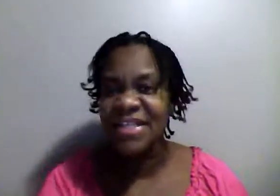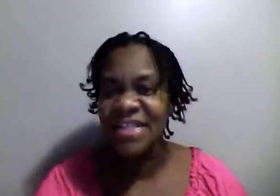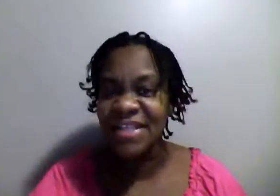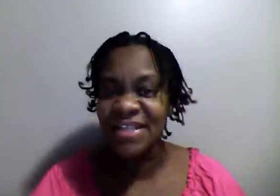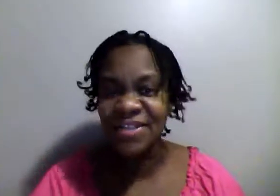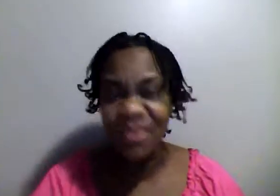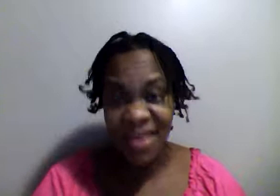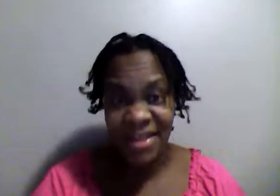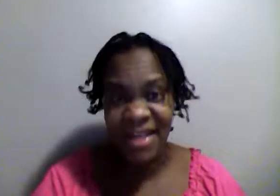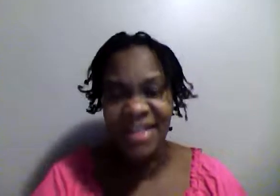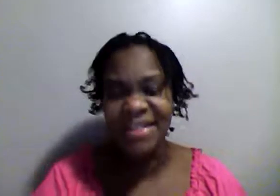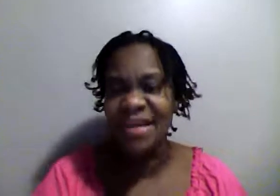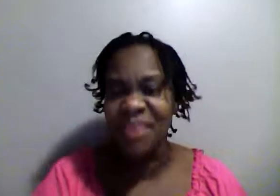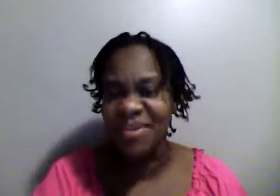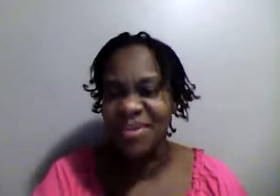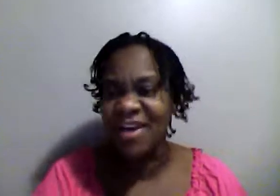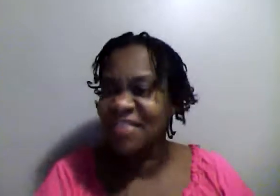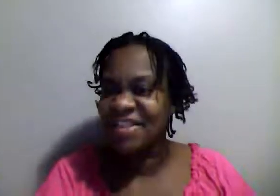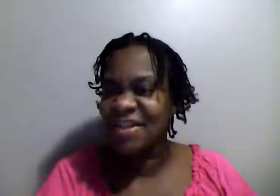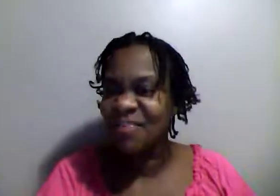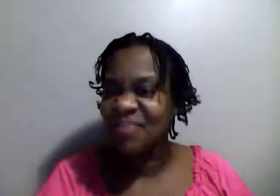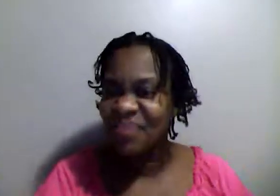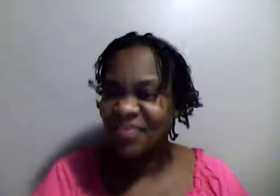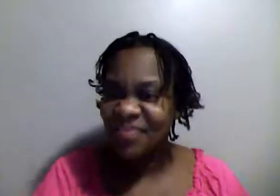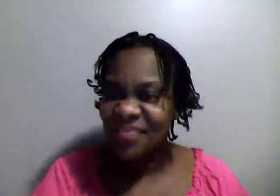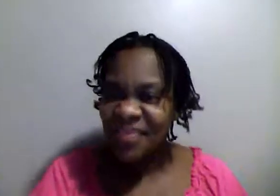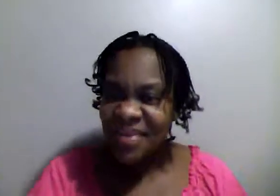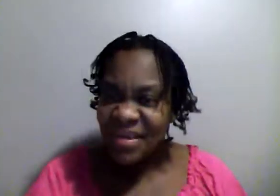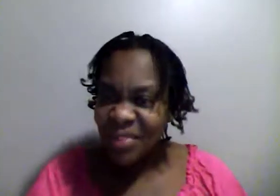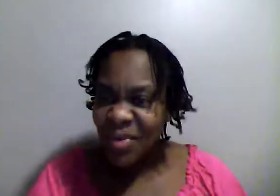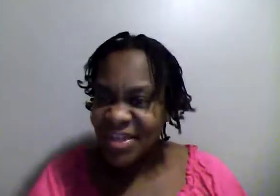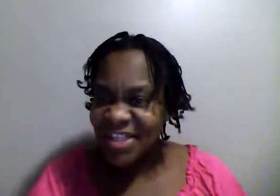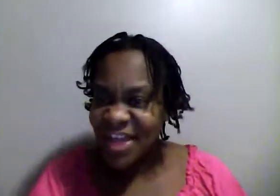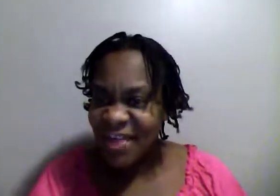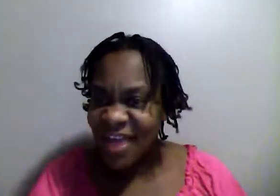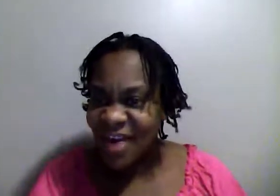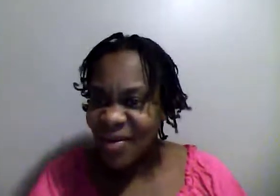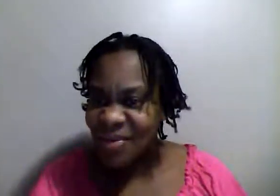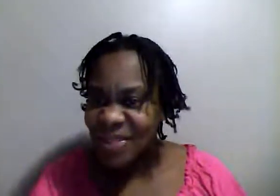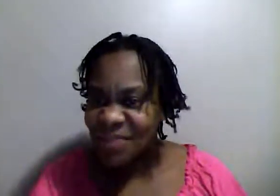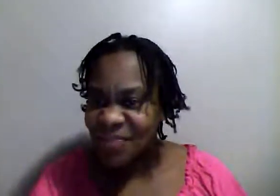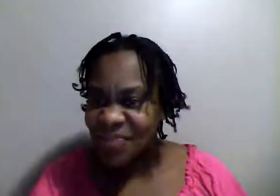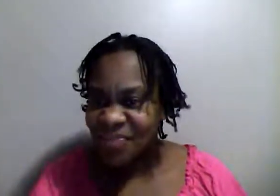season so that at least I'll be able to harvest some. But we'll see how that goes.